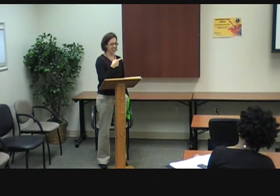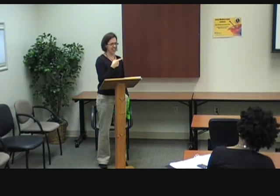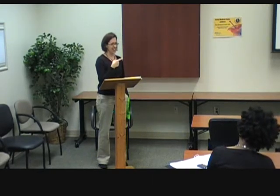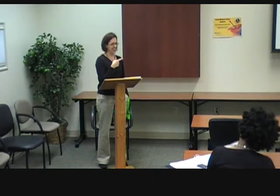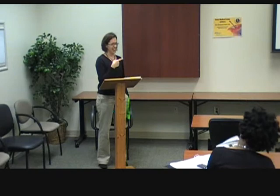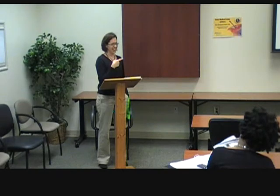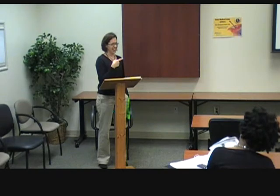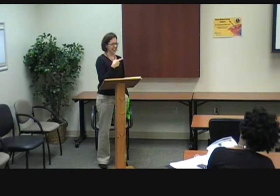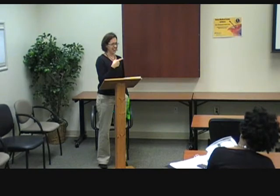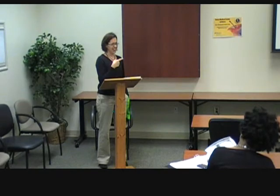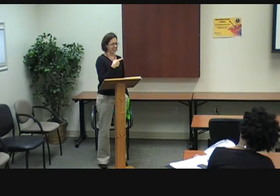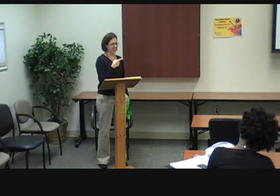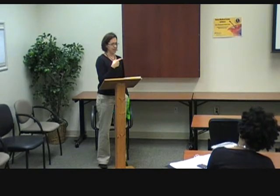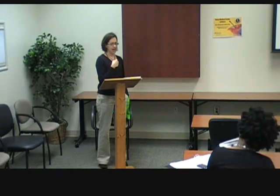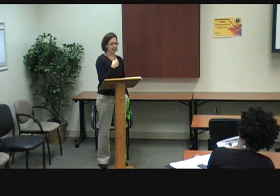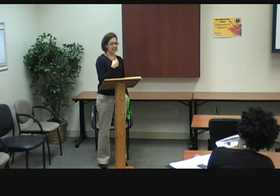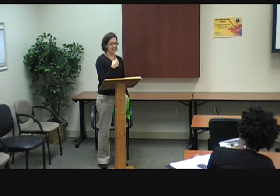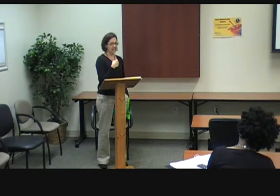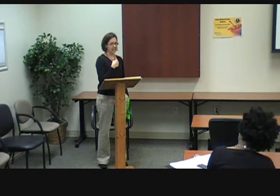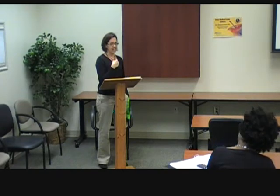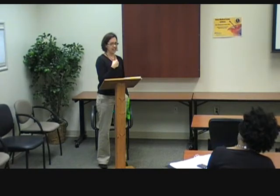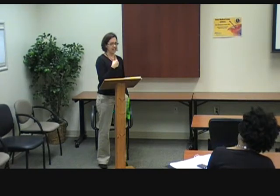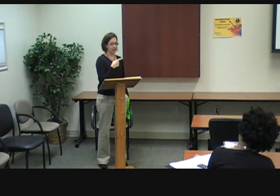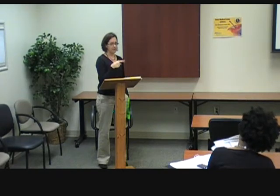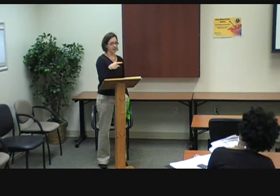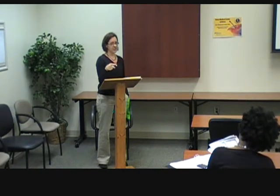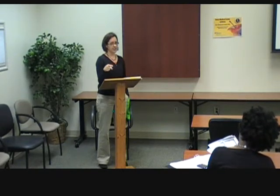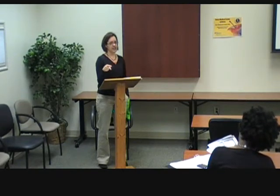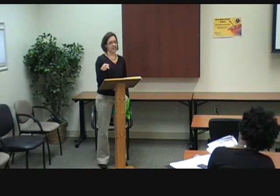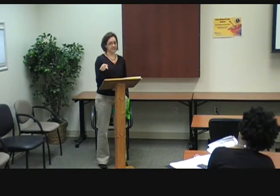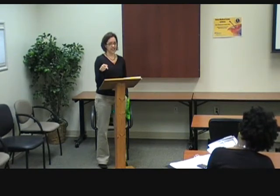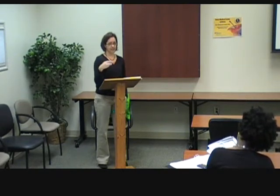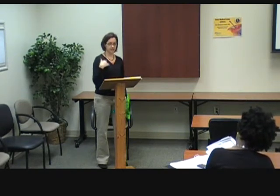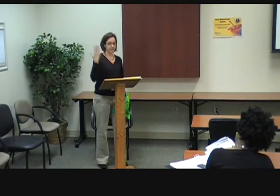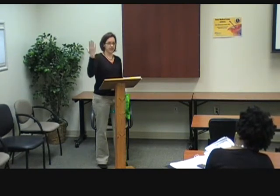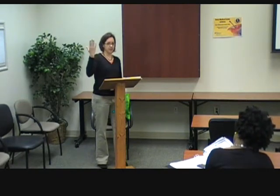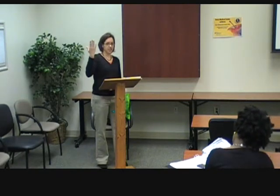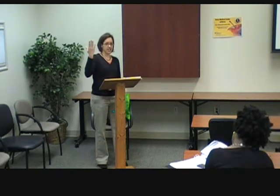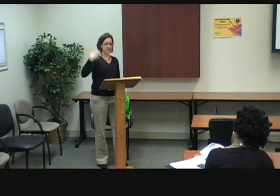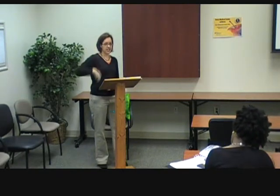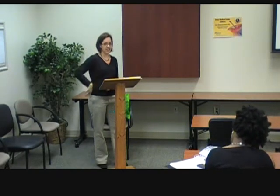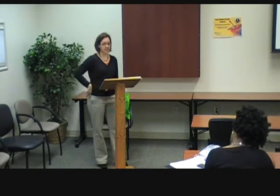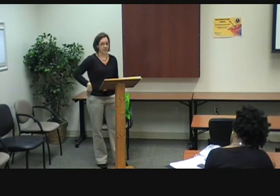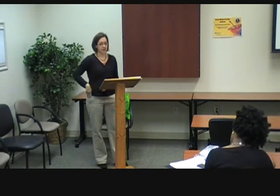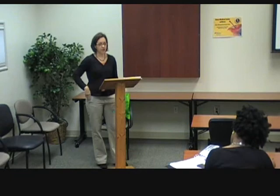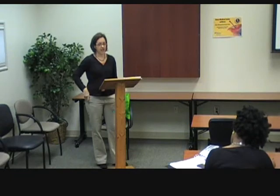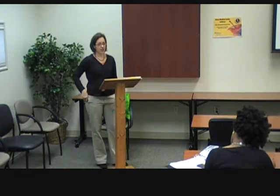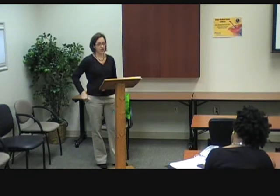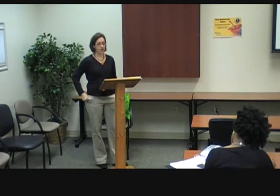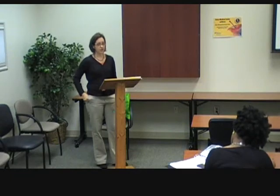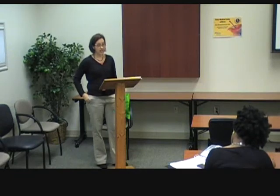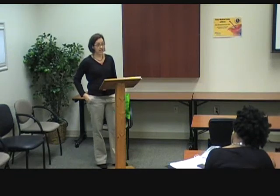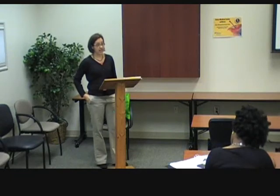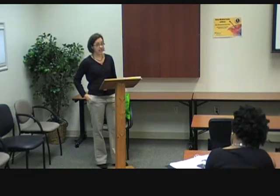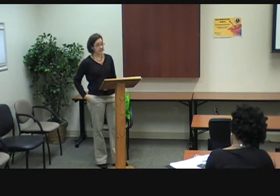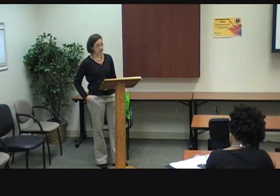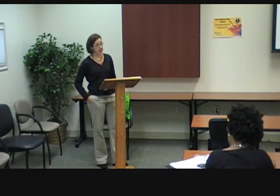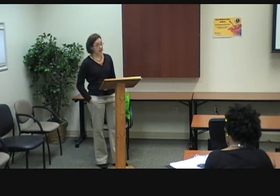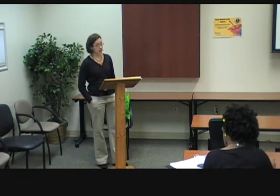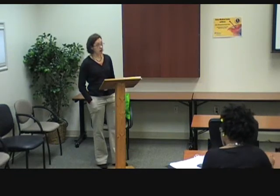say my first and my last name. I'm just saying. But when you're meeting, it's not